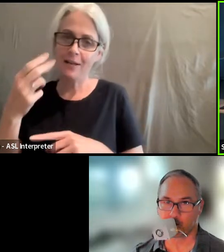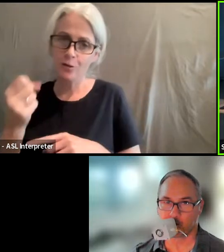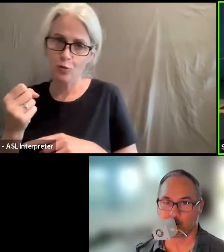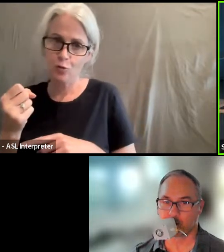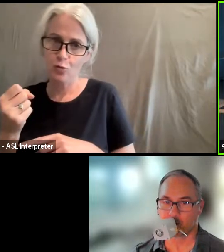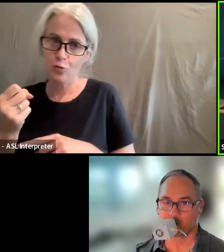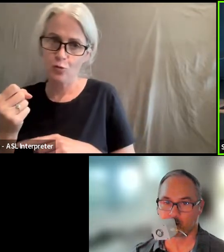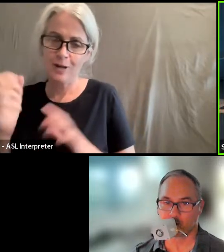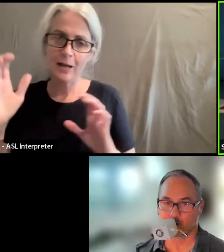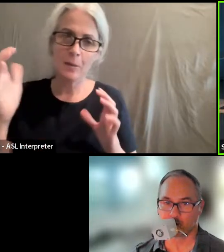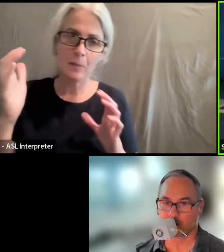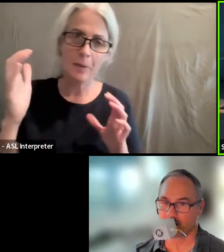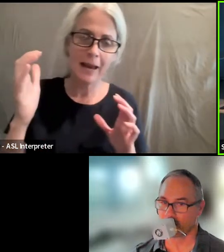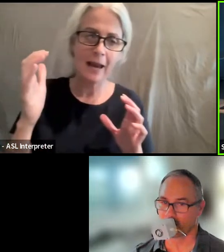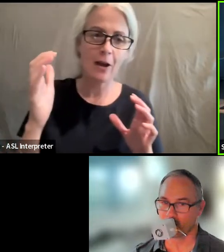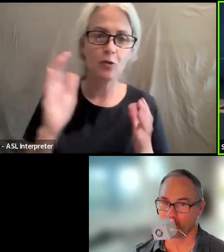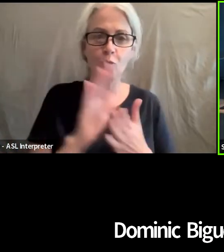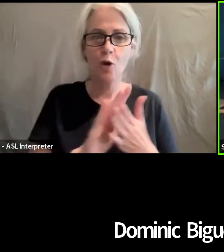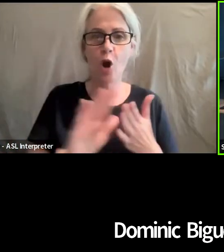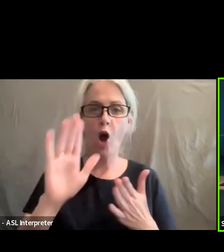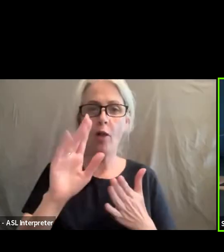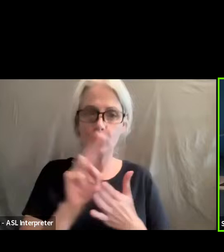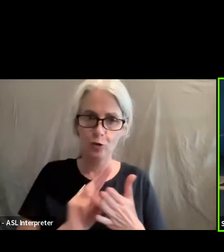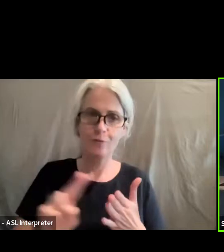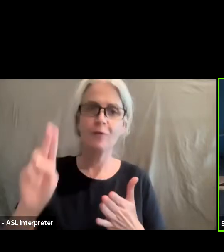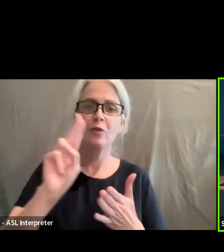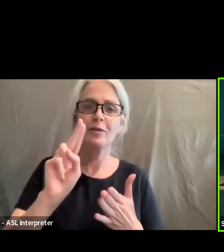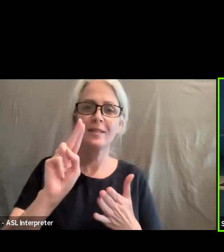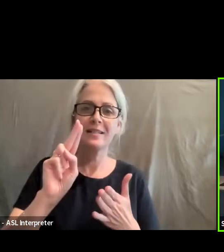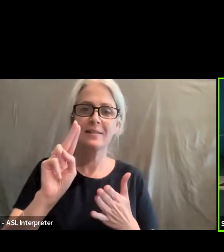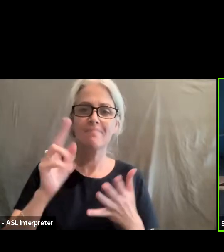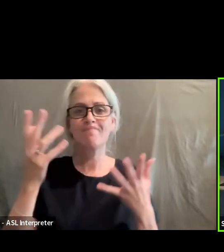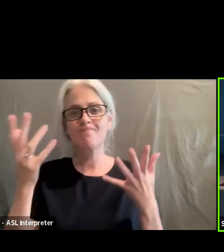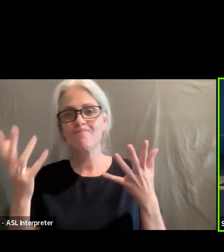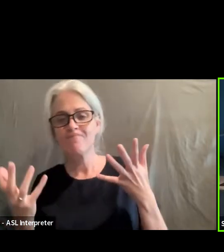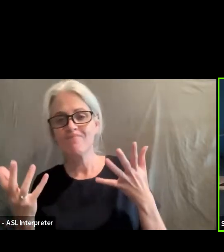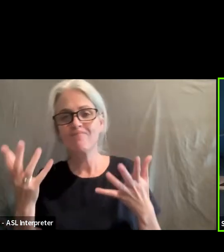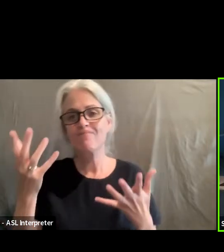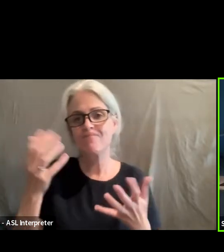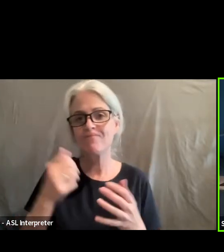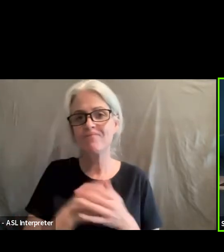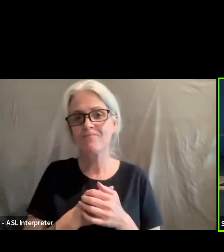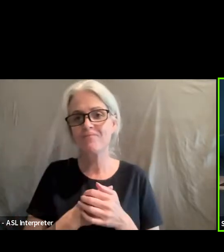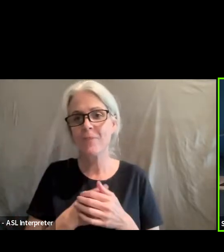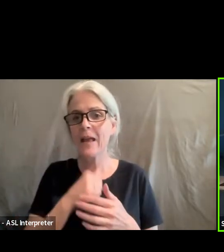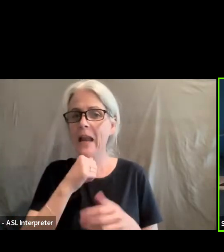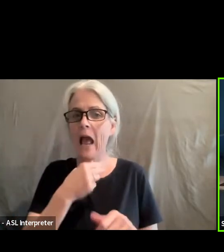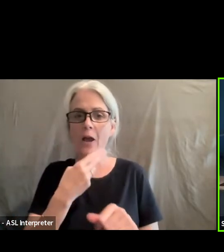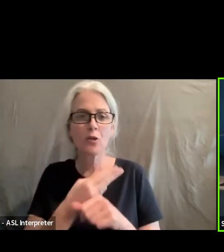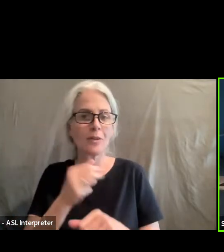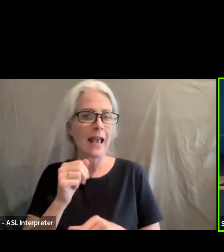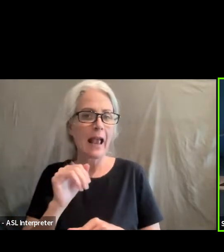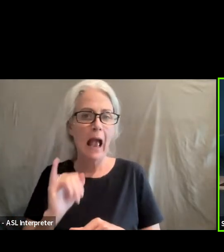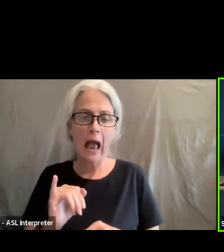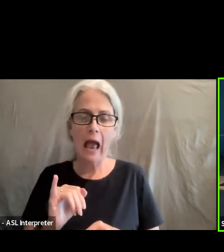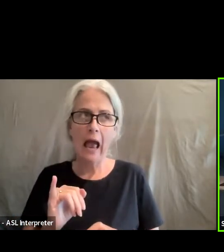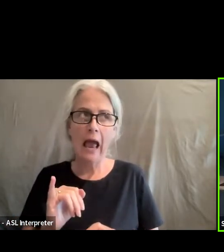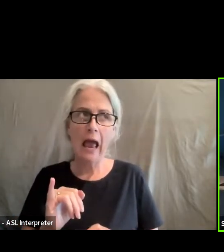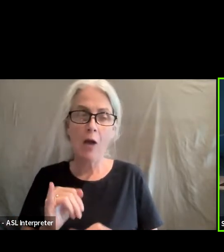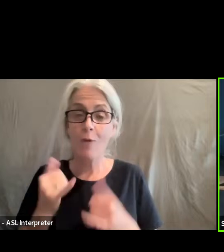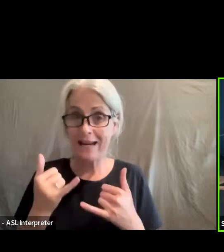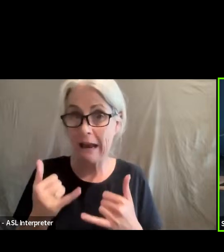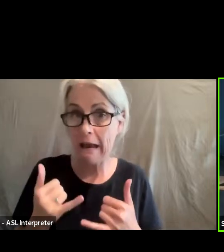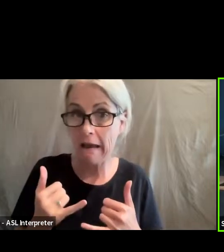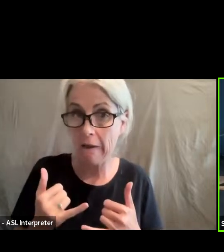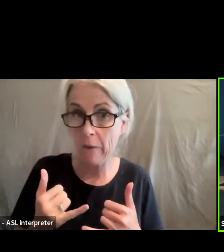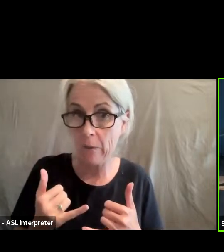in compared to college and universities like that, right? So, so we're not using any AI at this